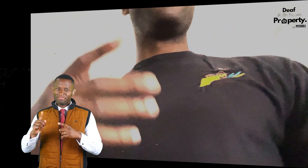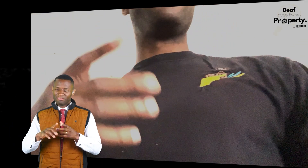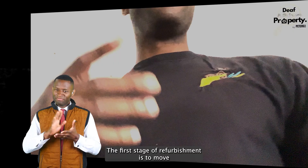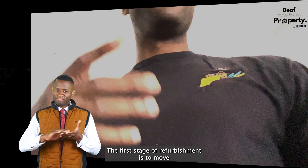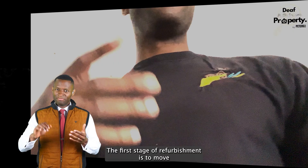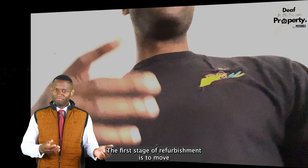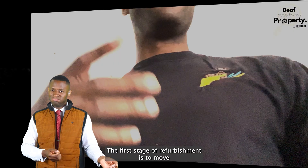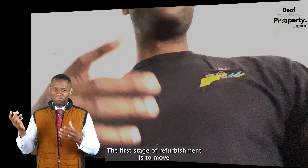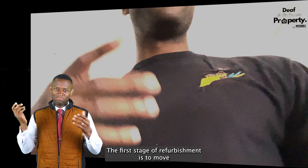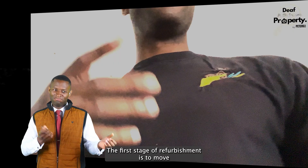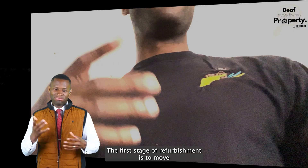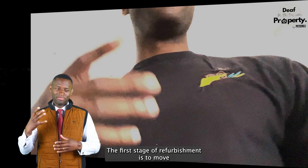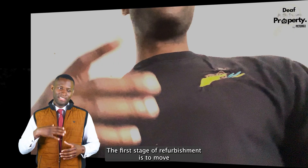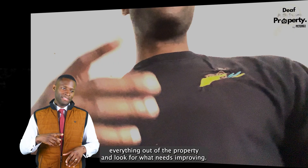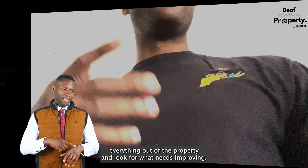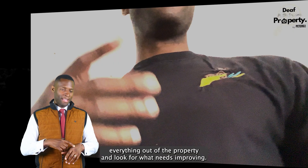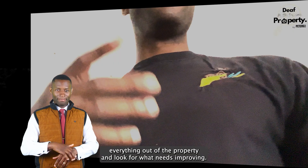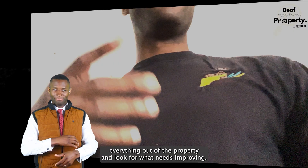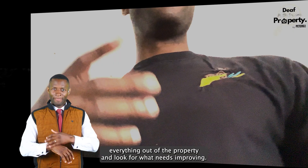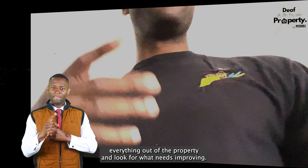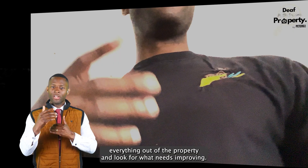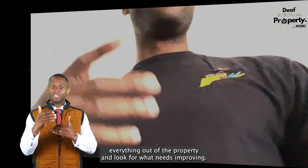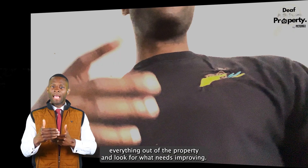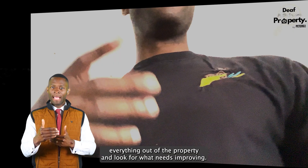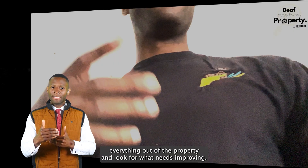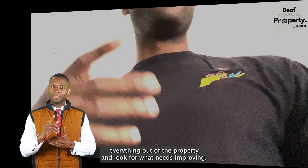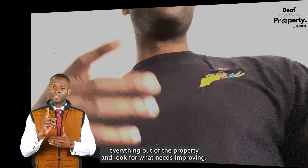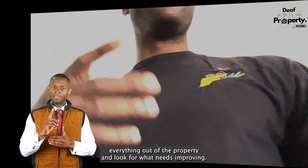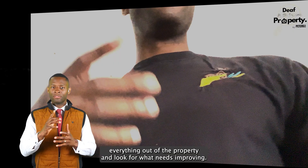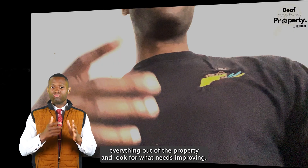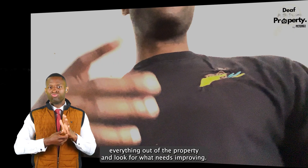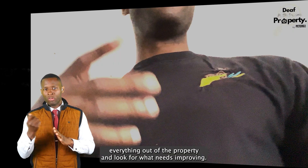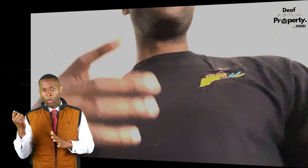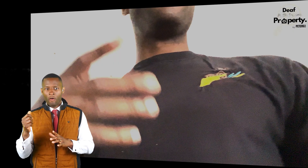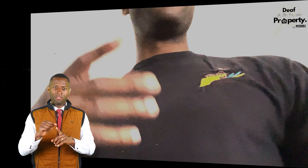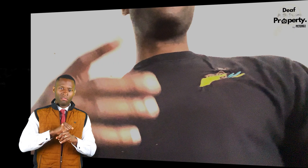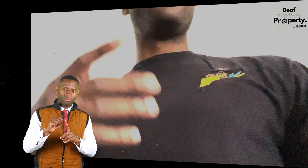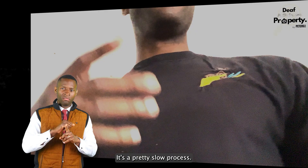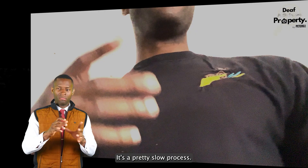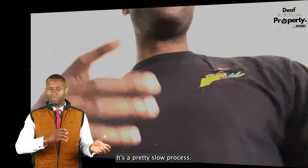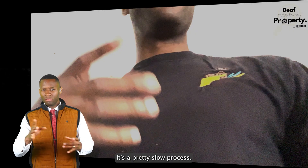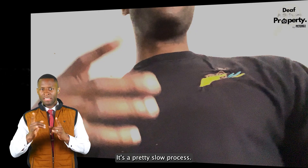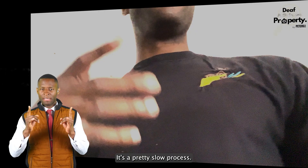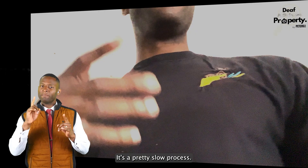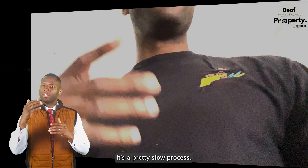The first stage of refurbishment is to move everything out of the property and look for what needs improving. It's a pretty slow